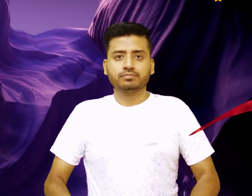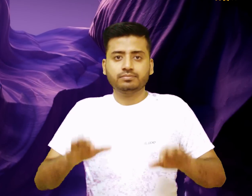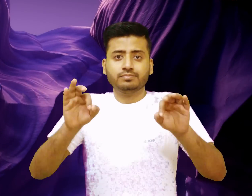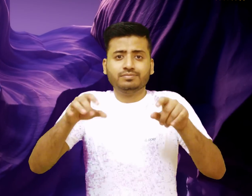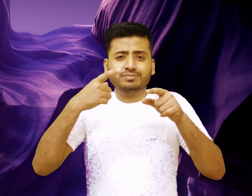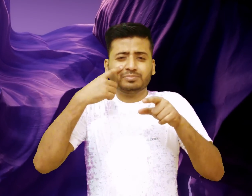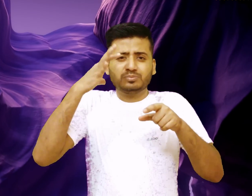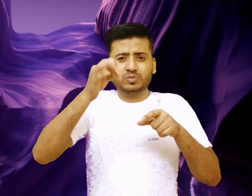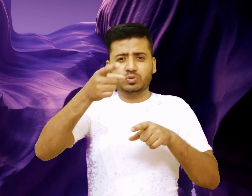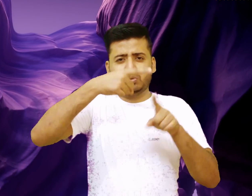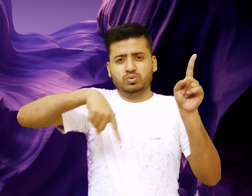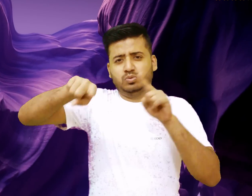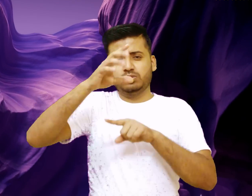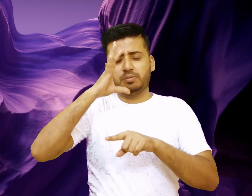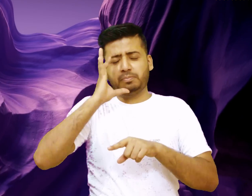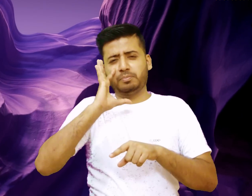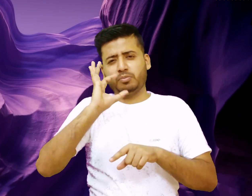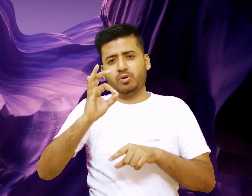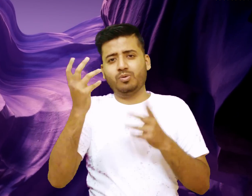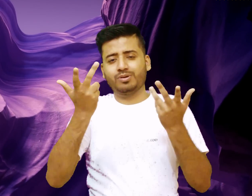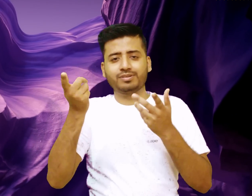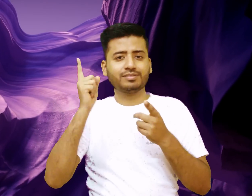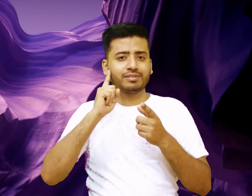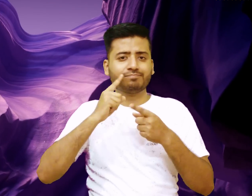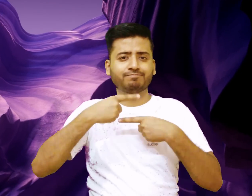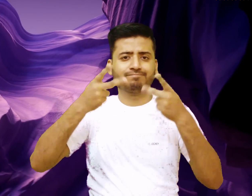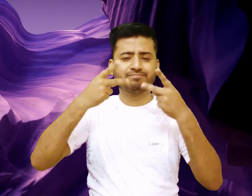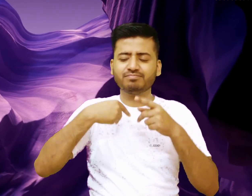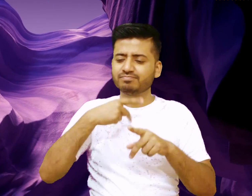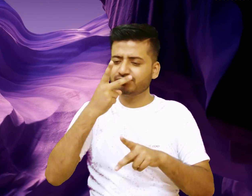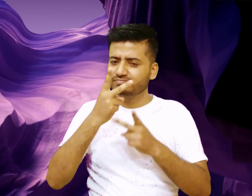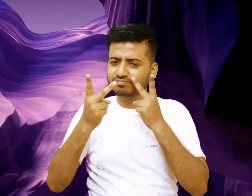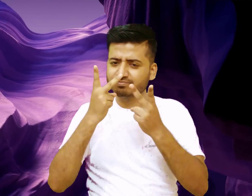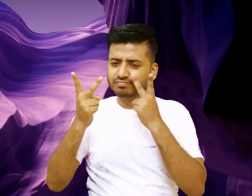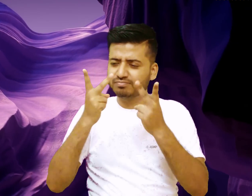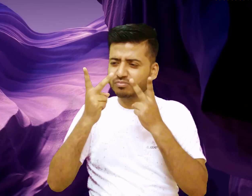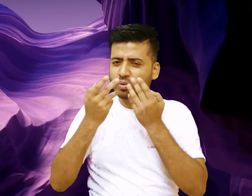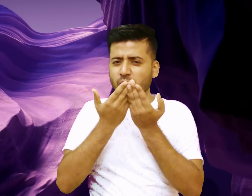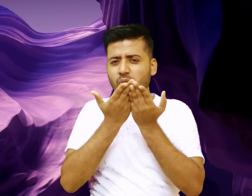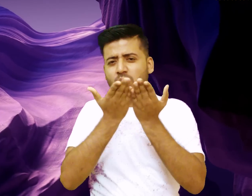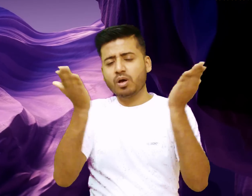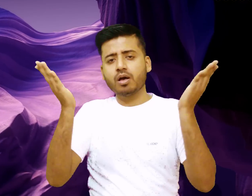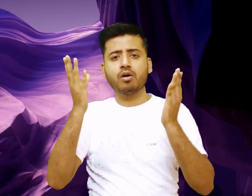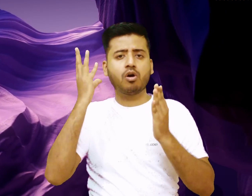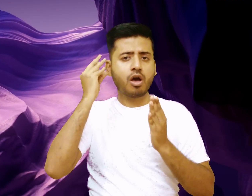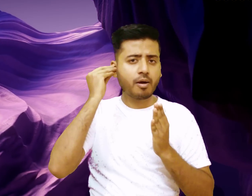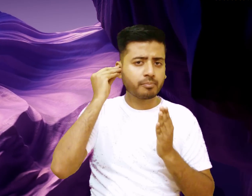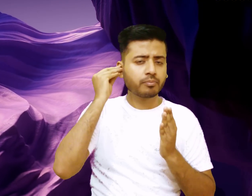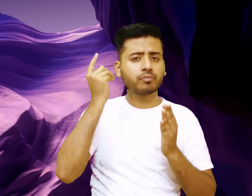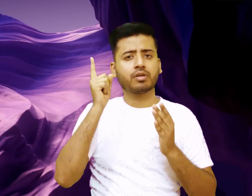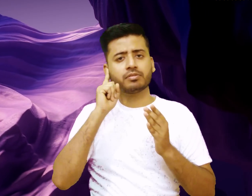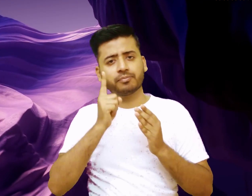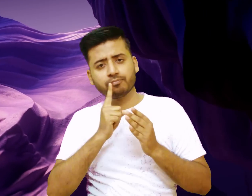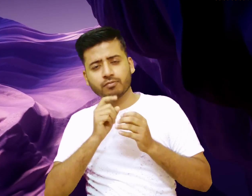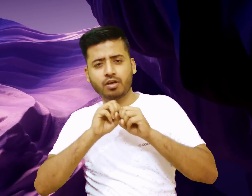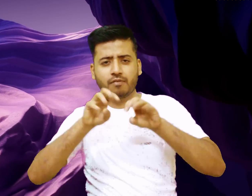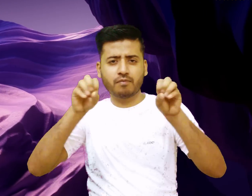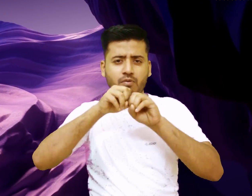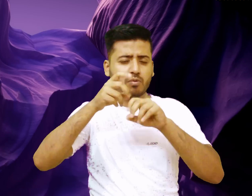Heil rice cookers are generally safe and convenient. Leaving cooked rice in them for extended periods on keep warm can lead to bacterial